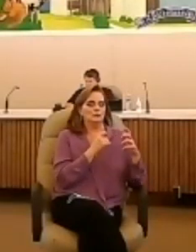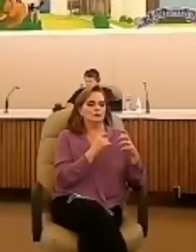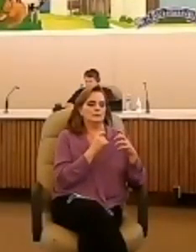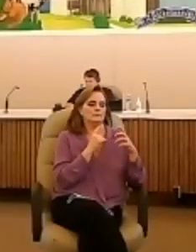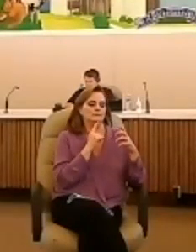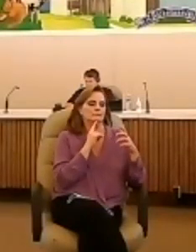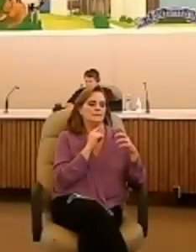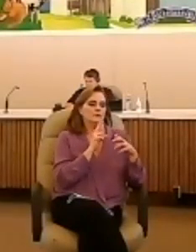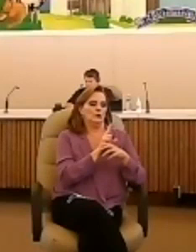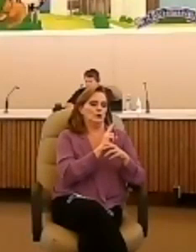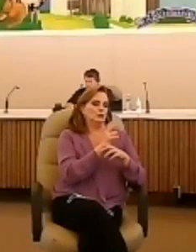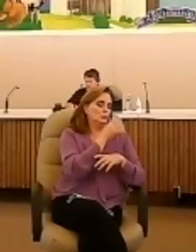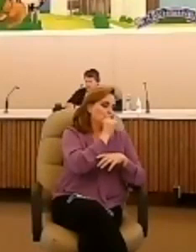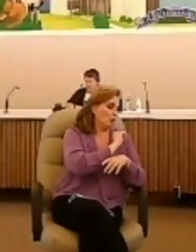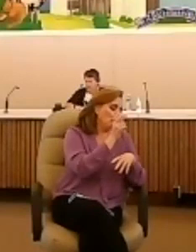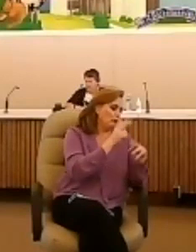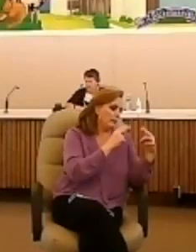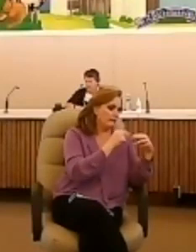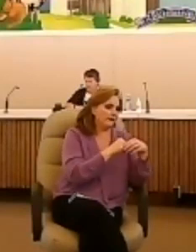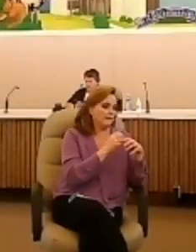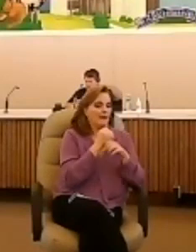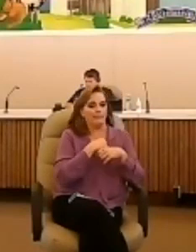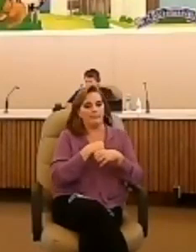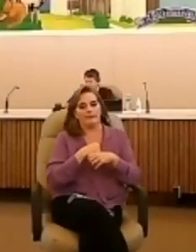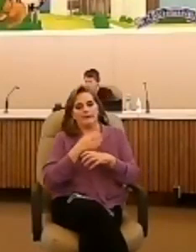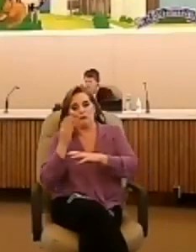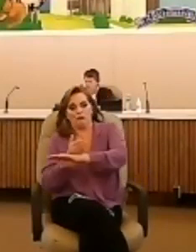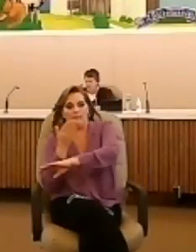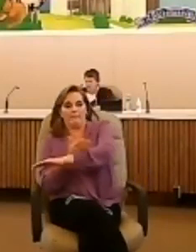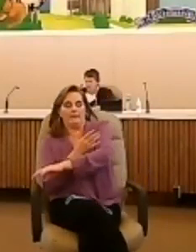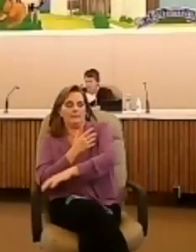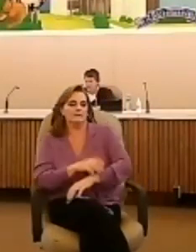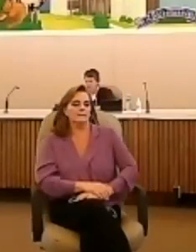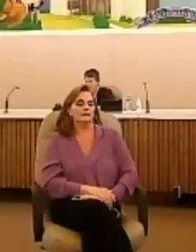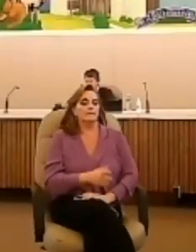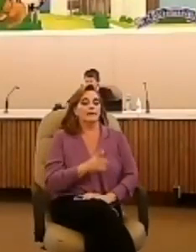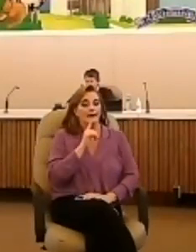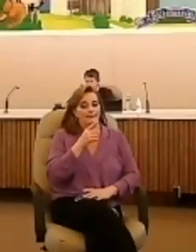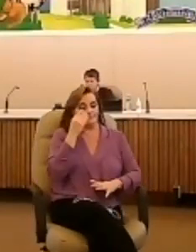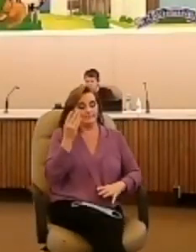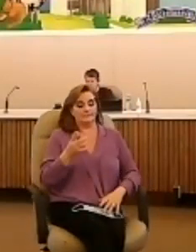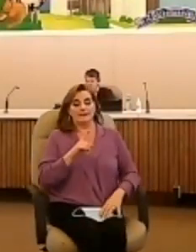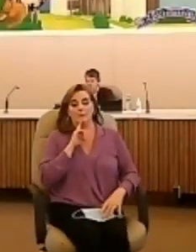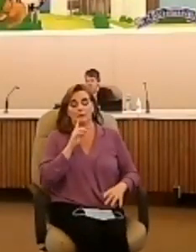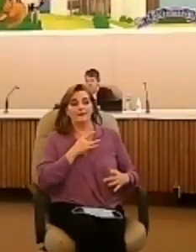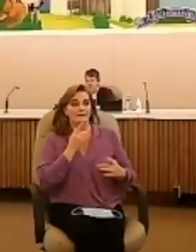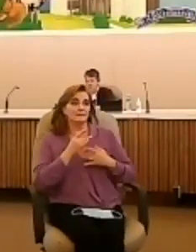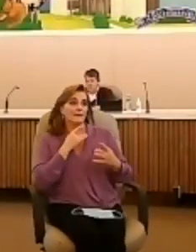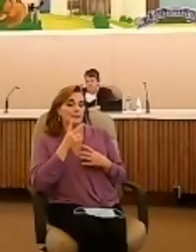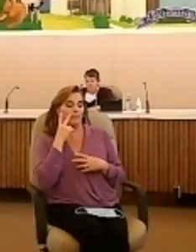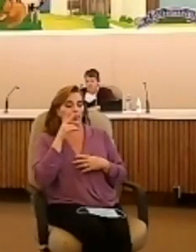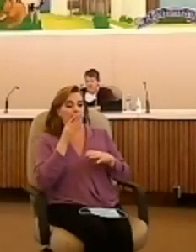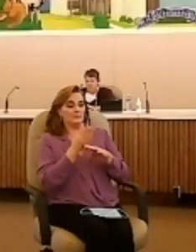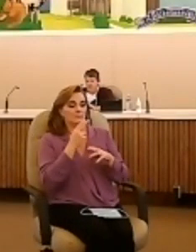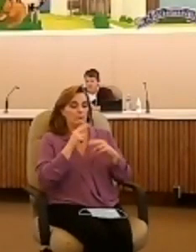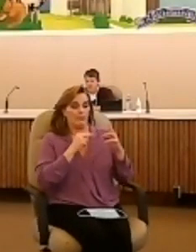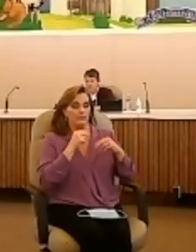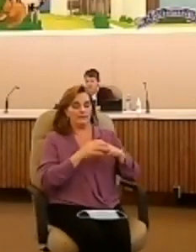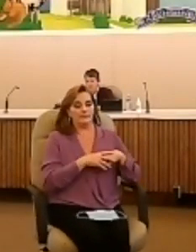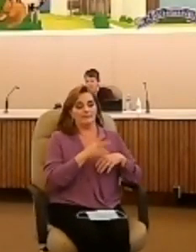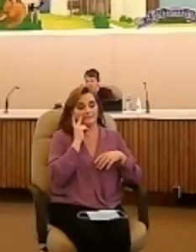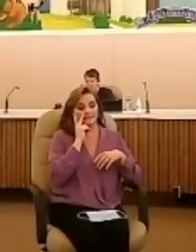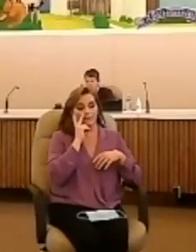So, you know, again, I applaud you guys and look forward to seeing this building go up and get full and see what you guys have planned for